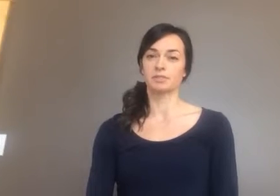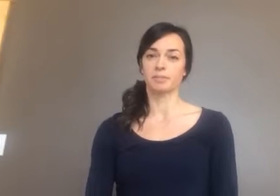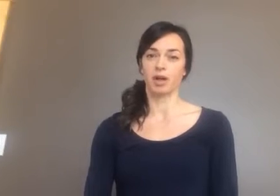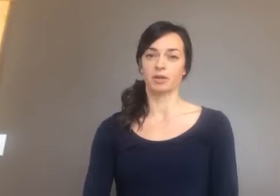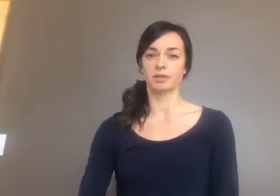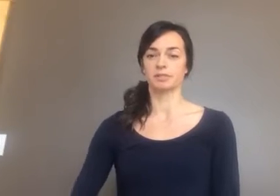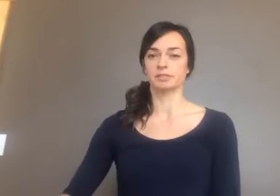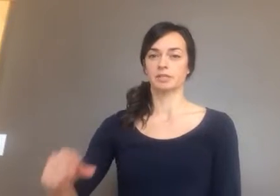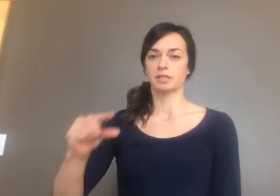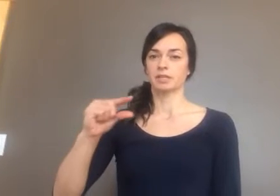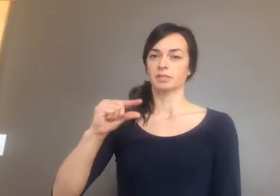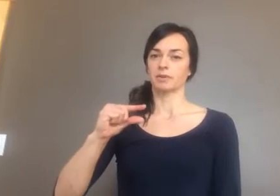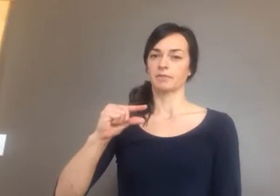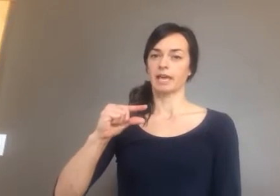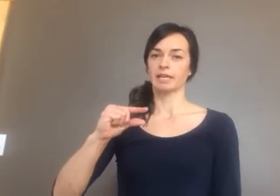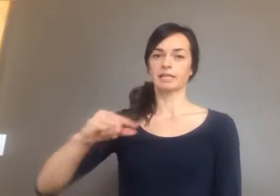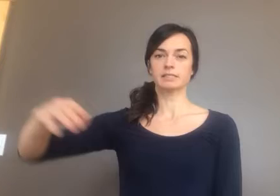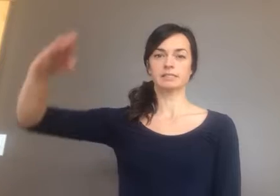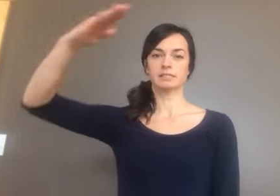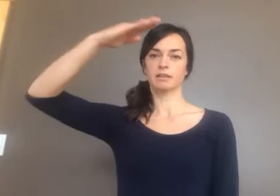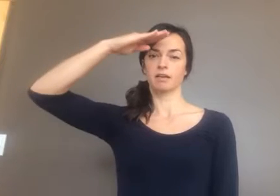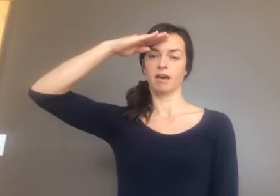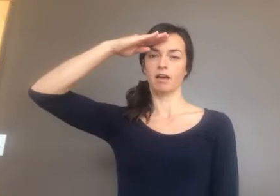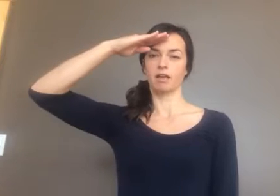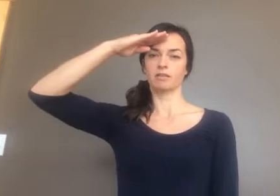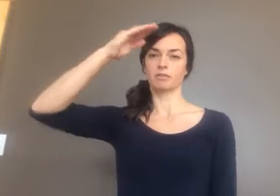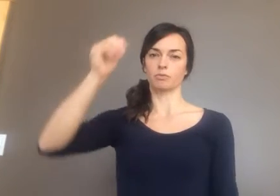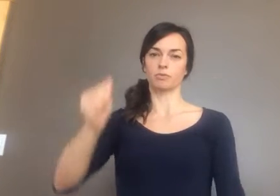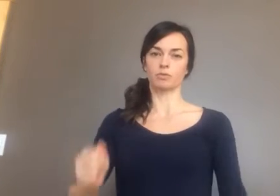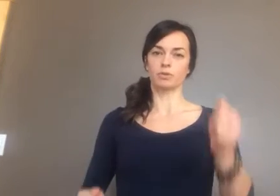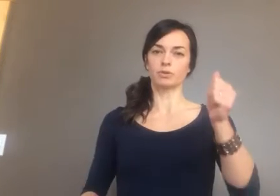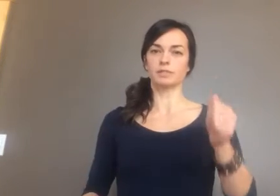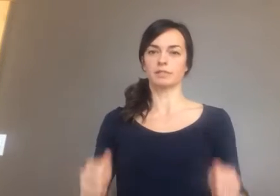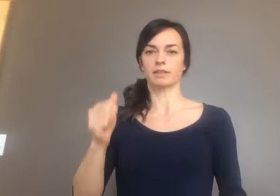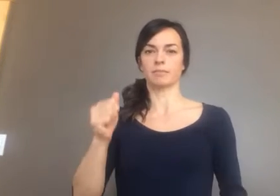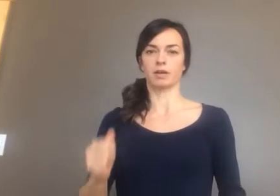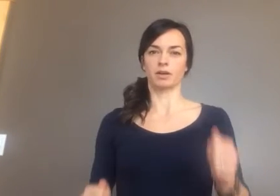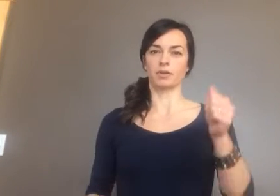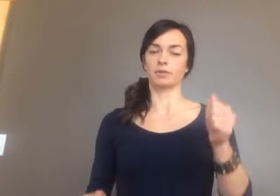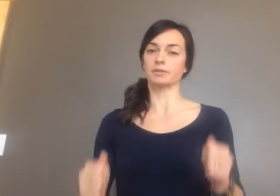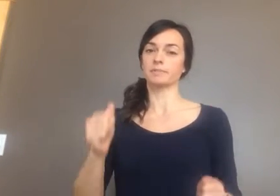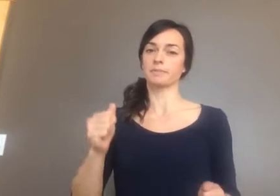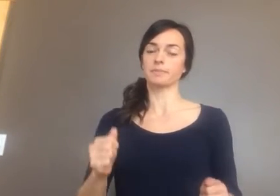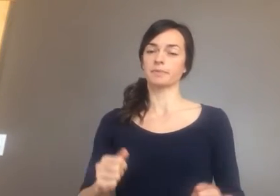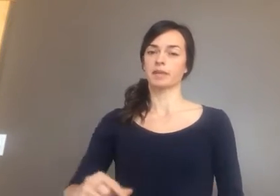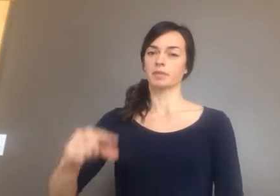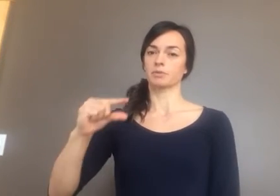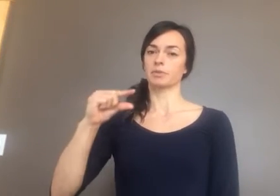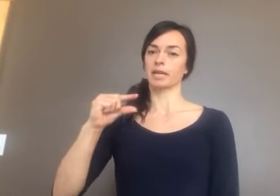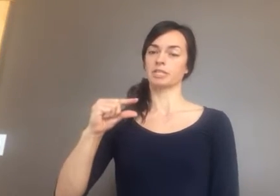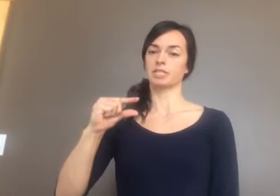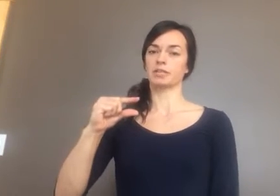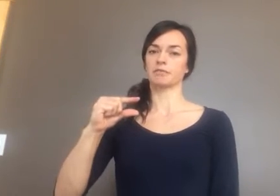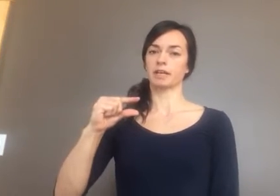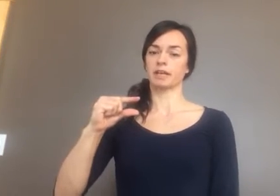the Mongols. So we have Genghis Khan rules the Mongols. So we're going to make a G for